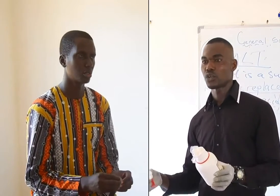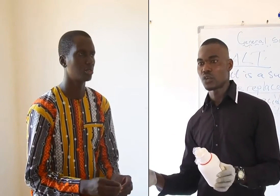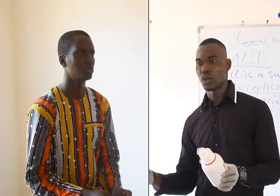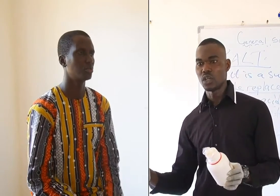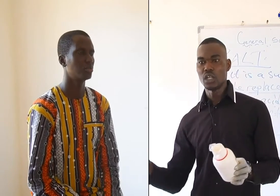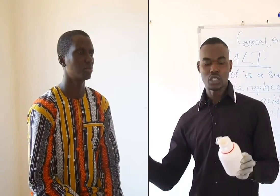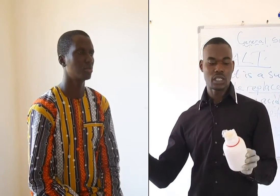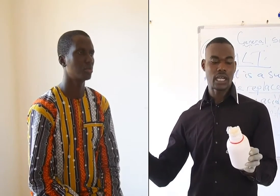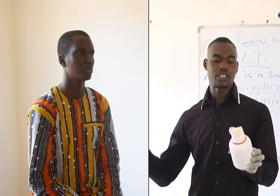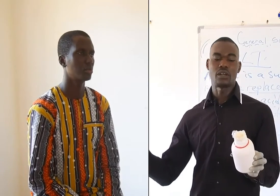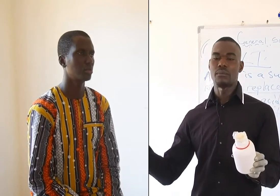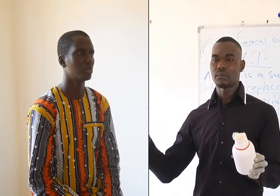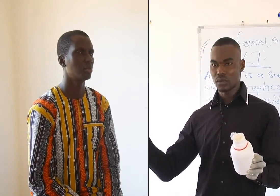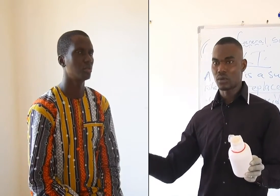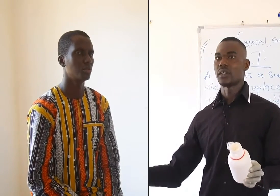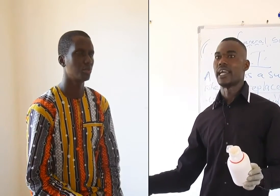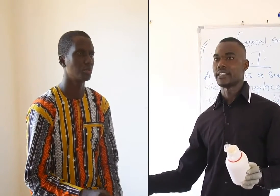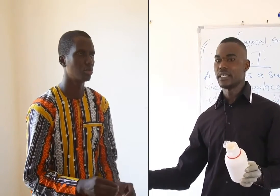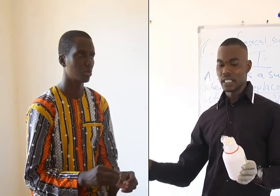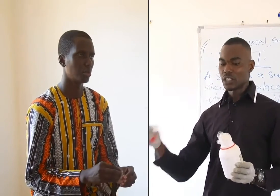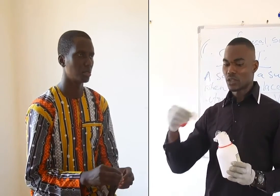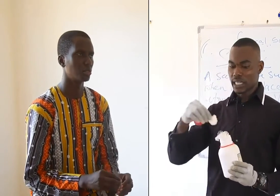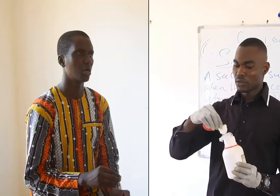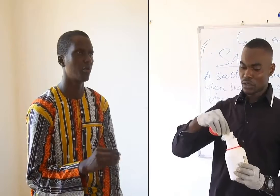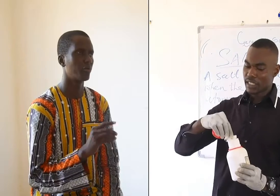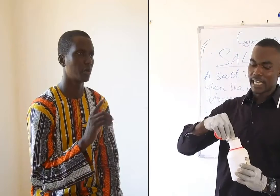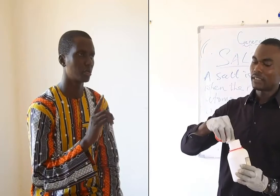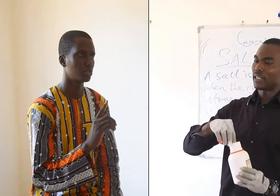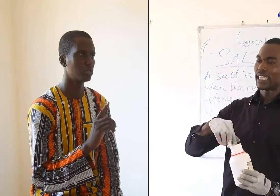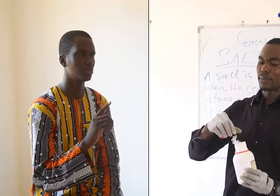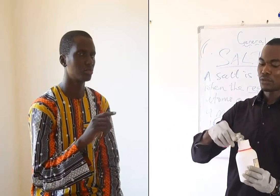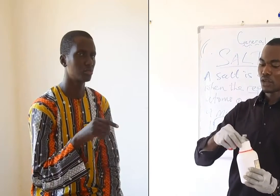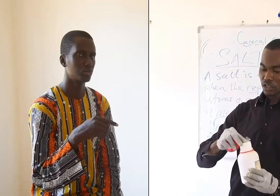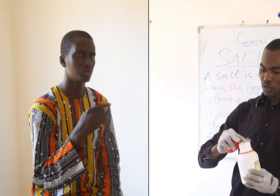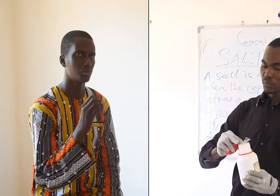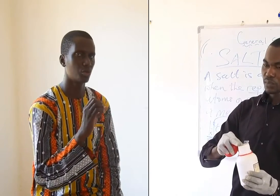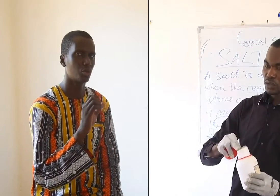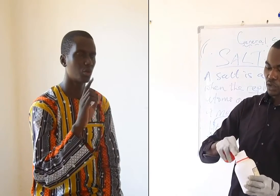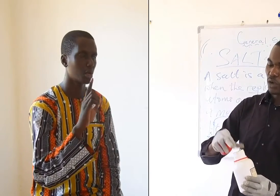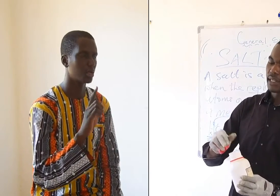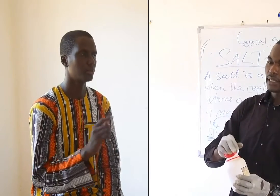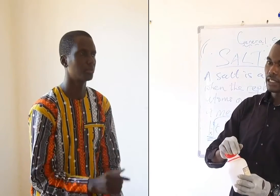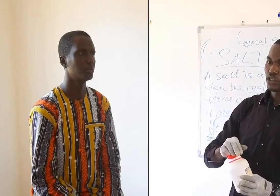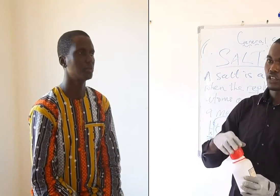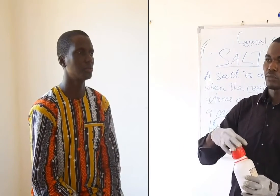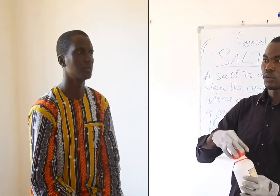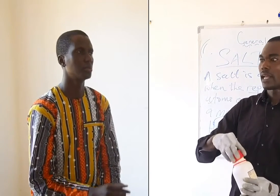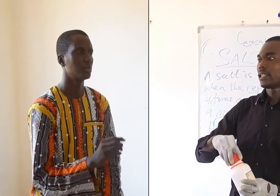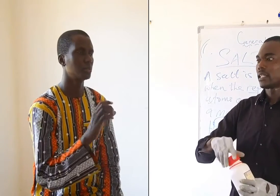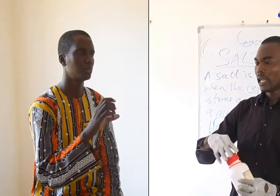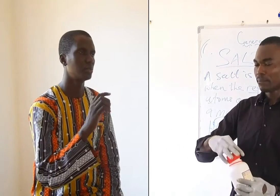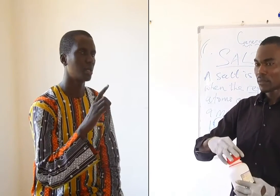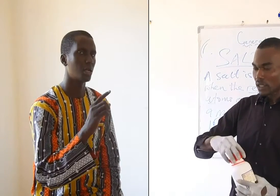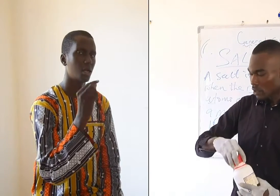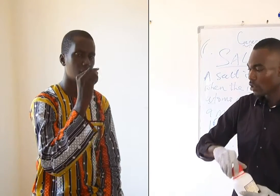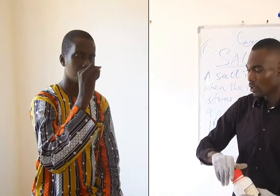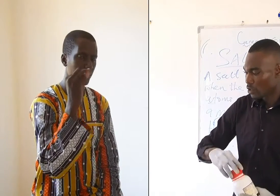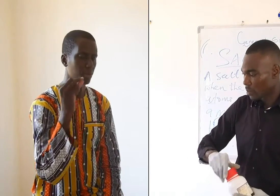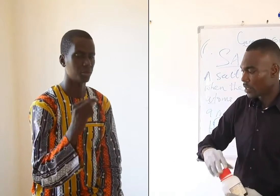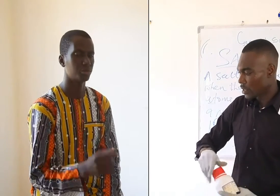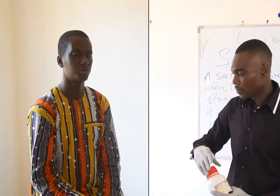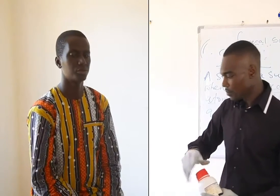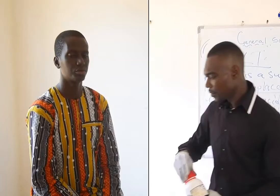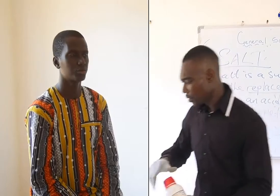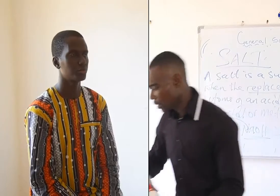a salt called calcium chloride. So take note, there are different types of salts. Not only sodium chloride is a